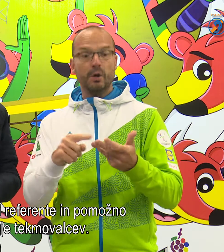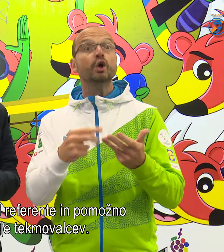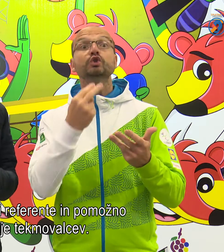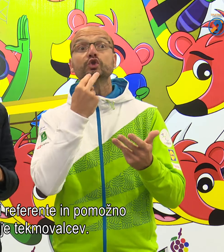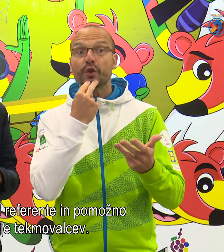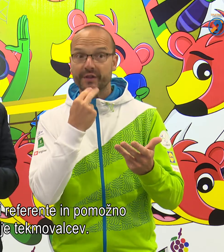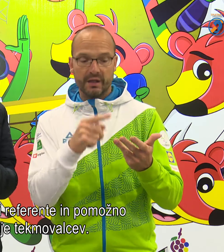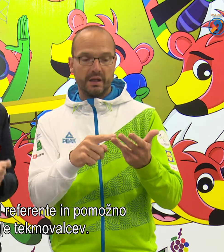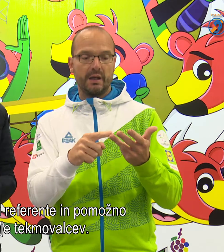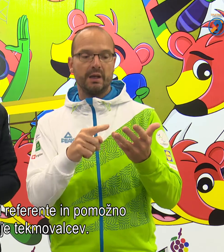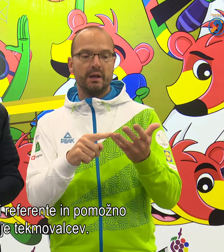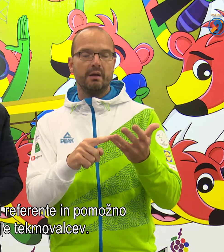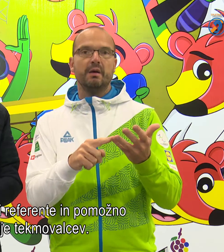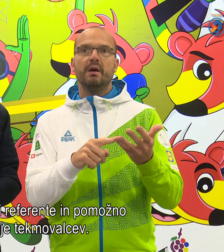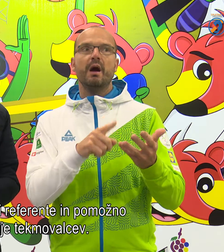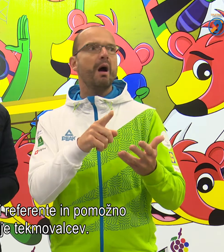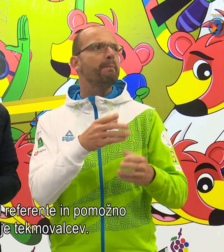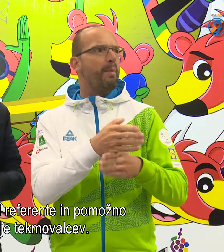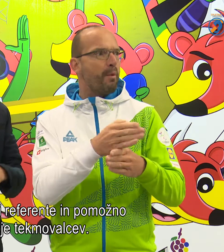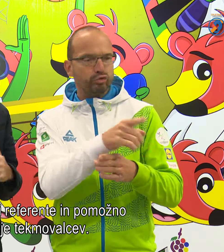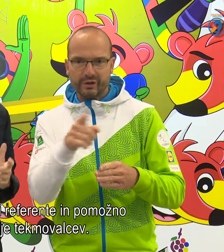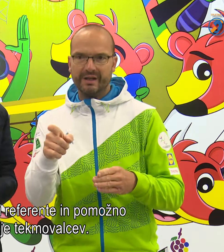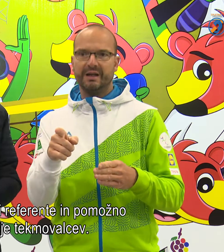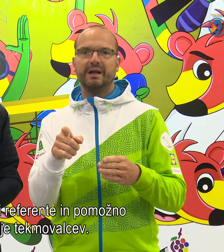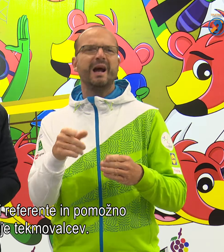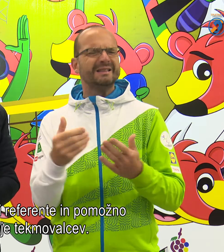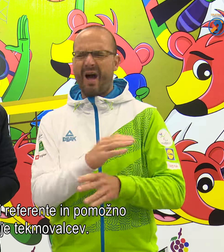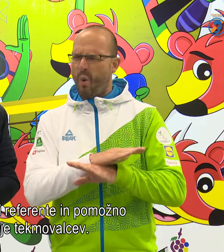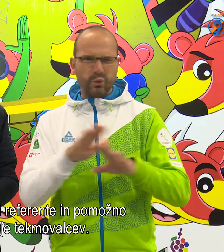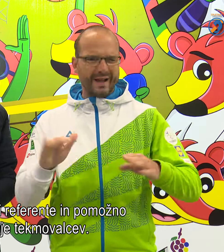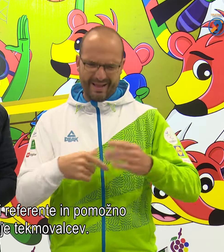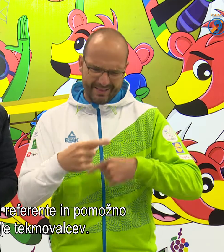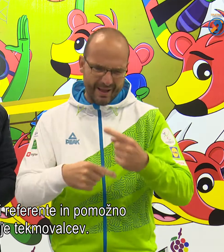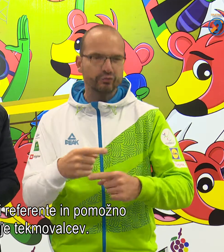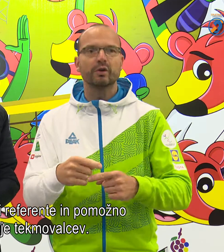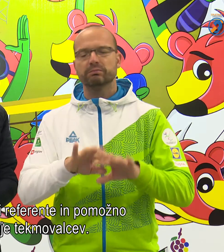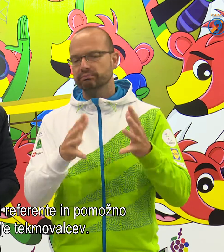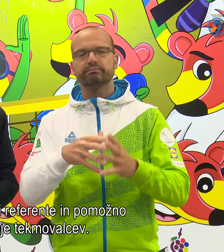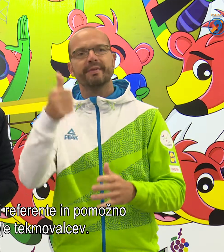referees and auxiliary body for all modalities.